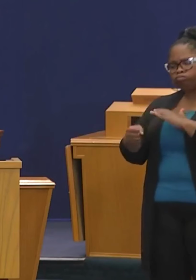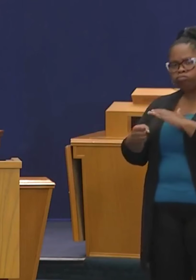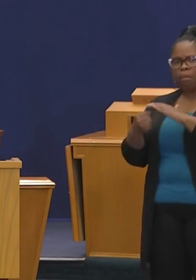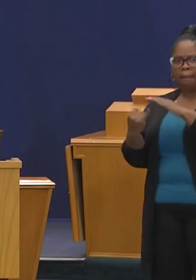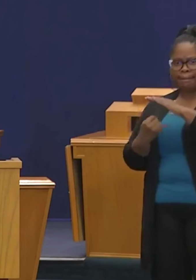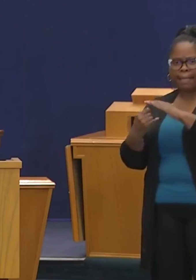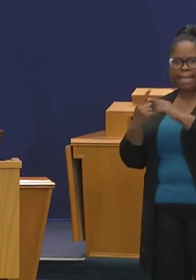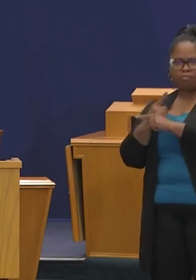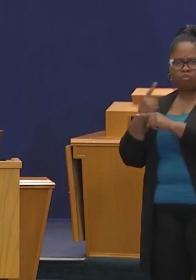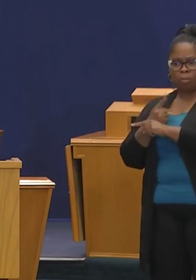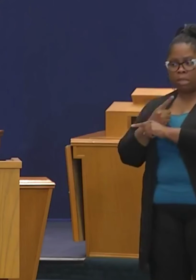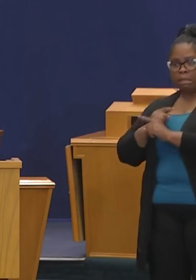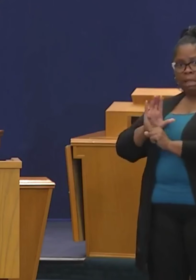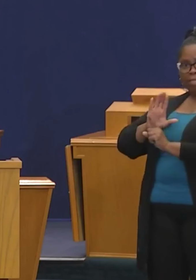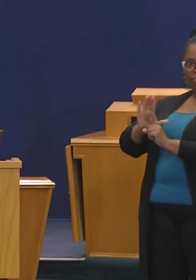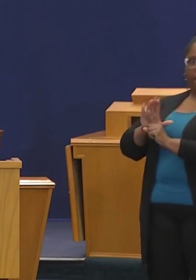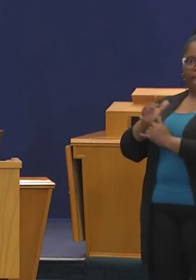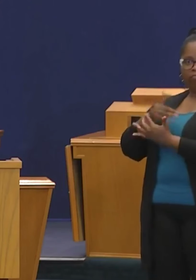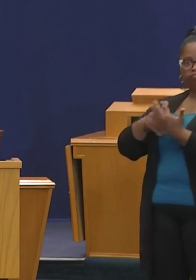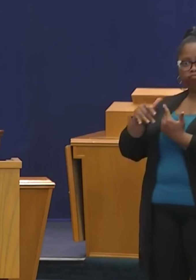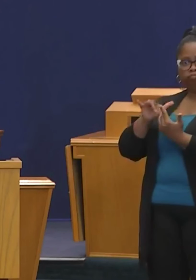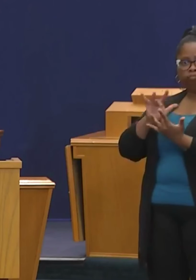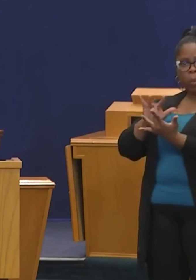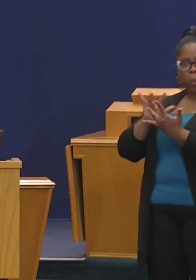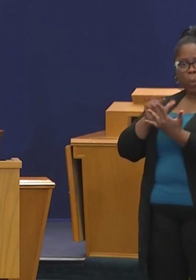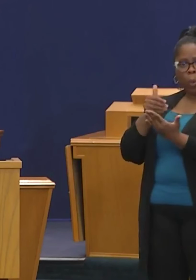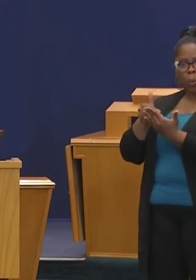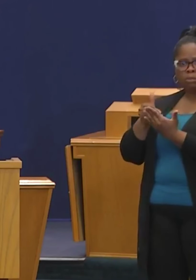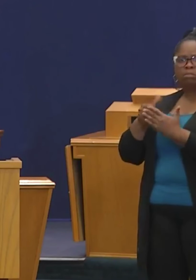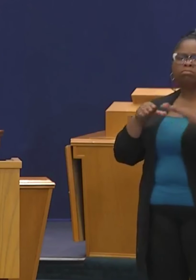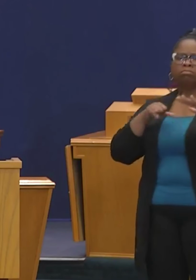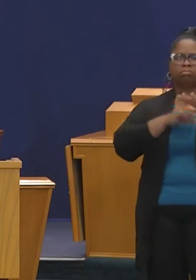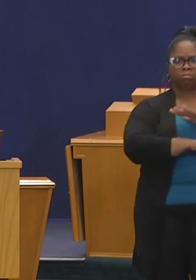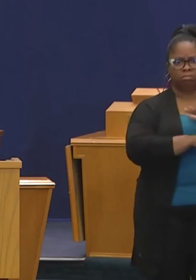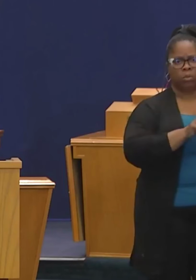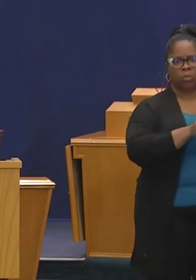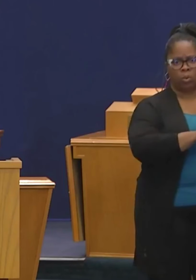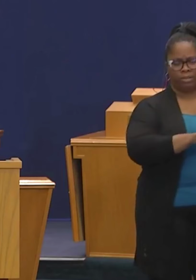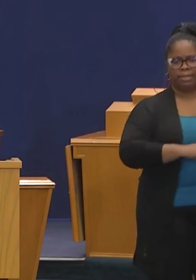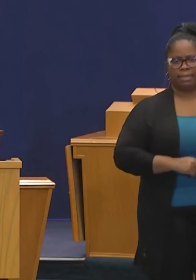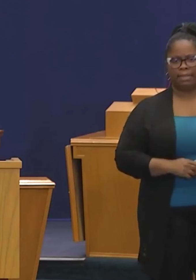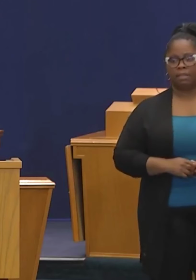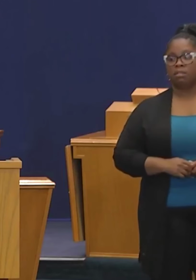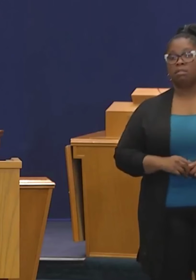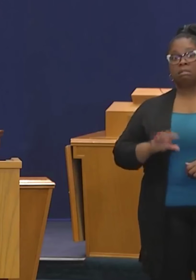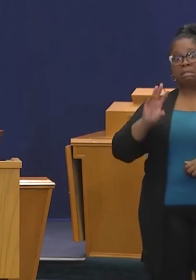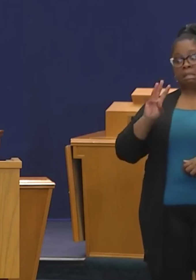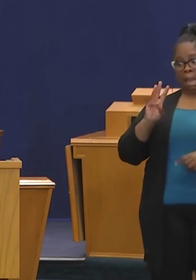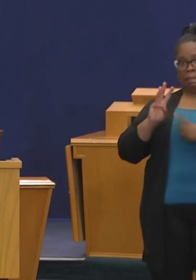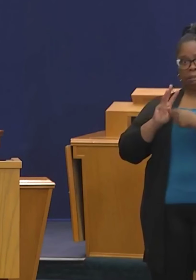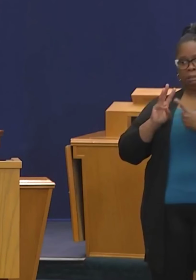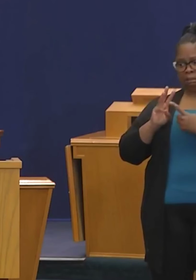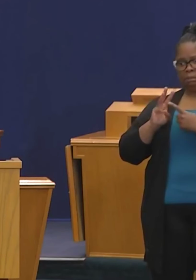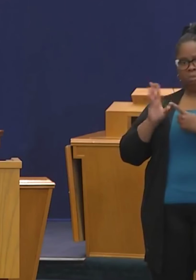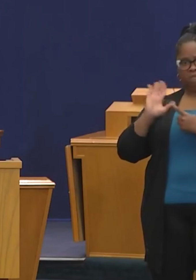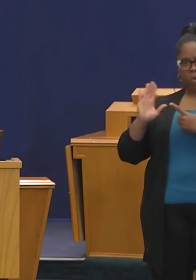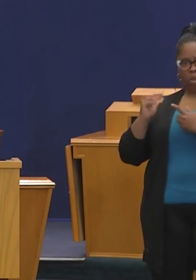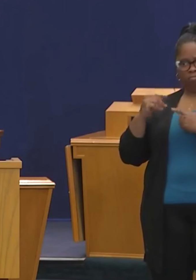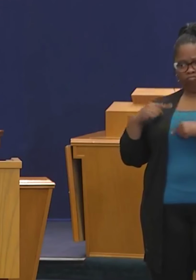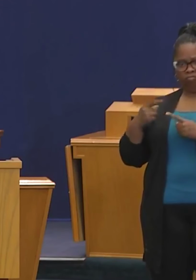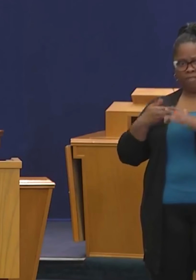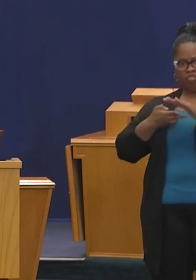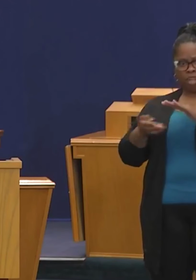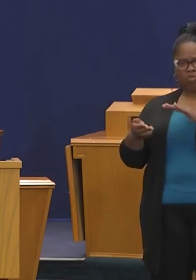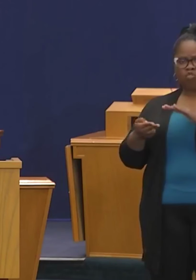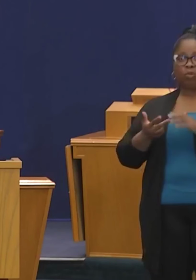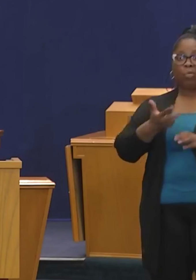close contacts are quarantined. Of the 6 who were sheltered, 3 were sheltered in the same facility. We also have